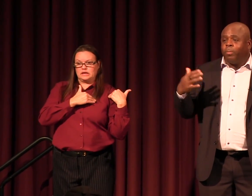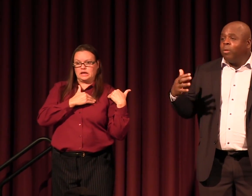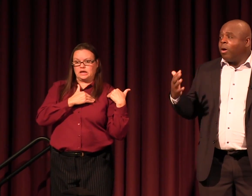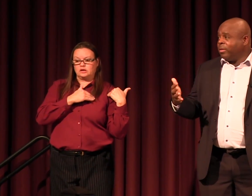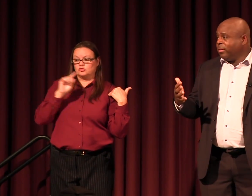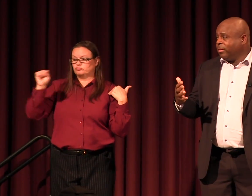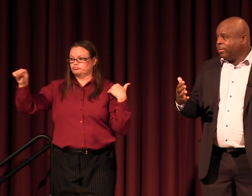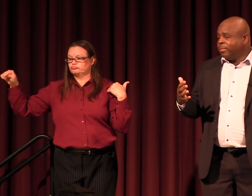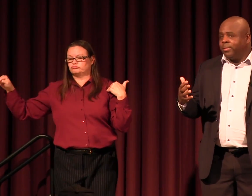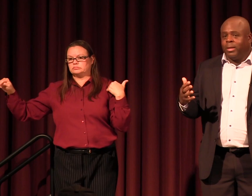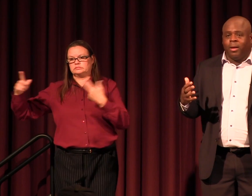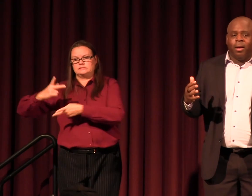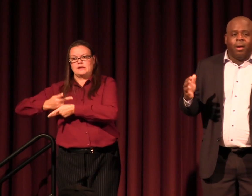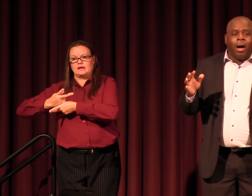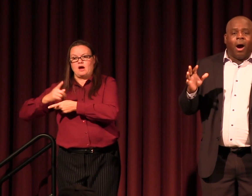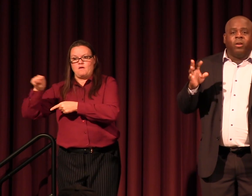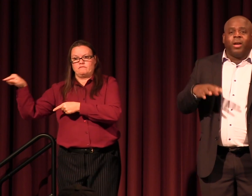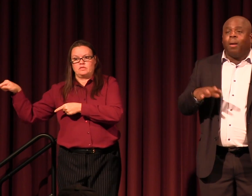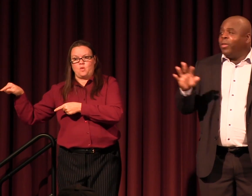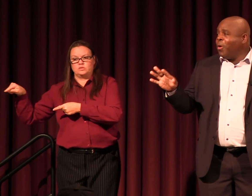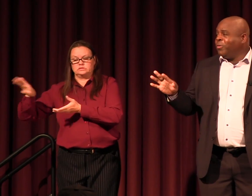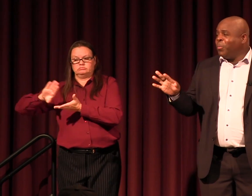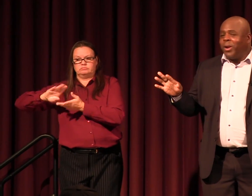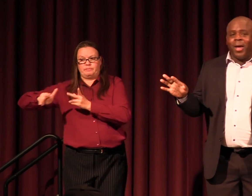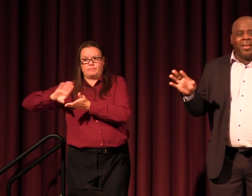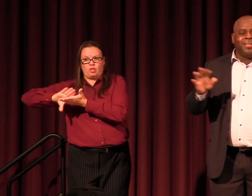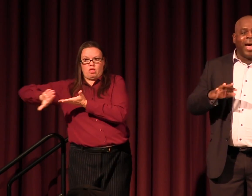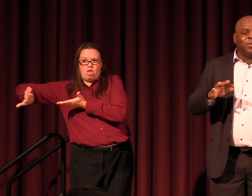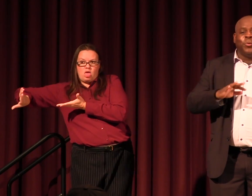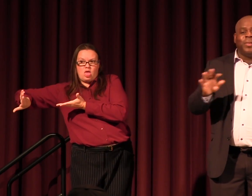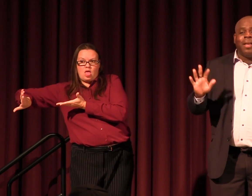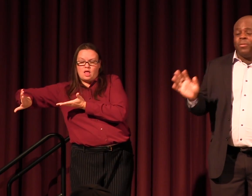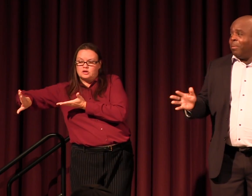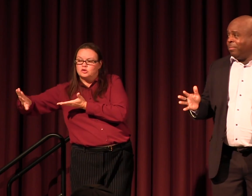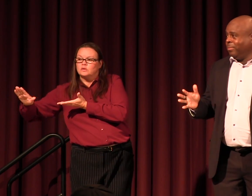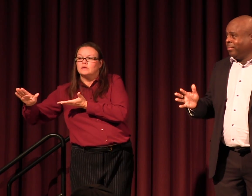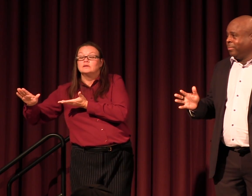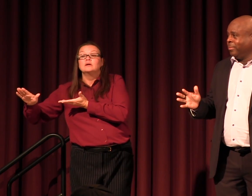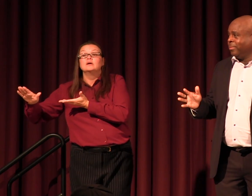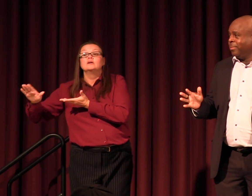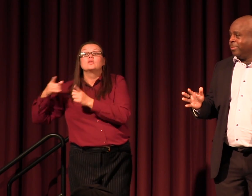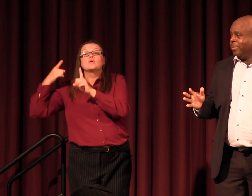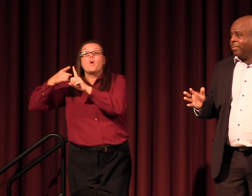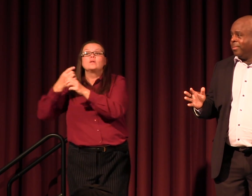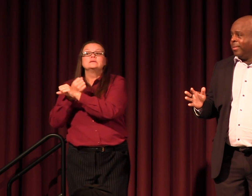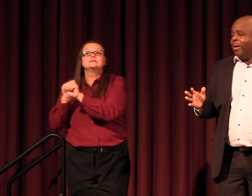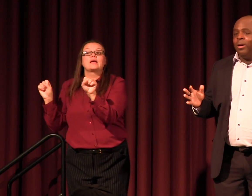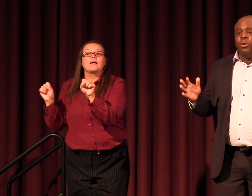out for people in the margins. Our job, though, as you pointed out, is not to save them.